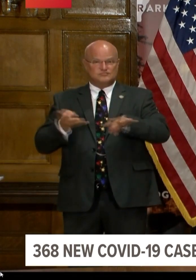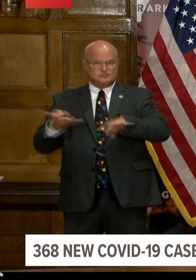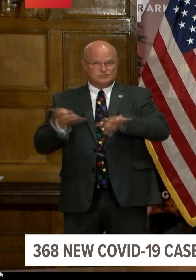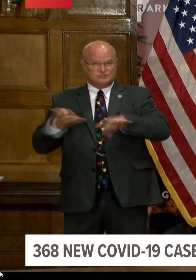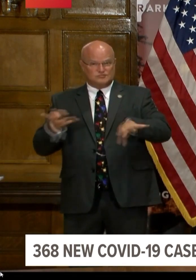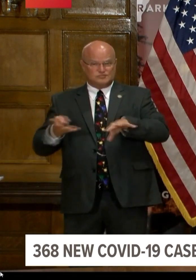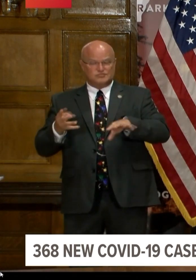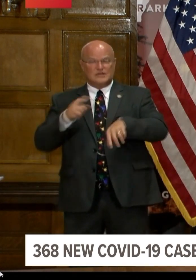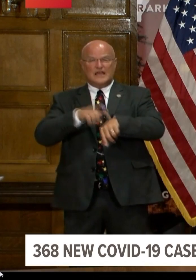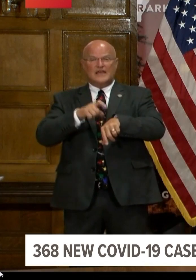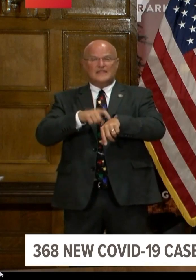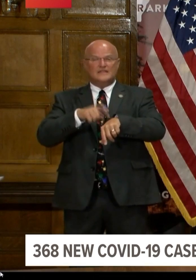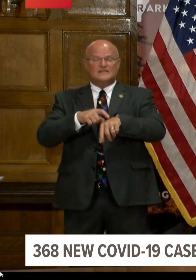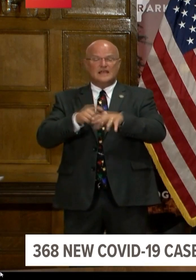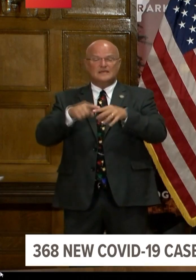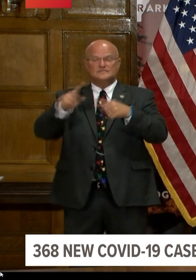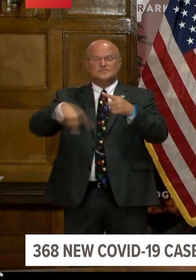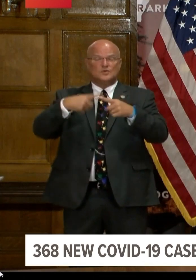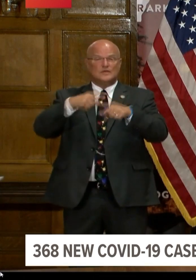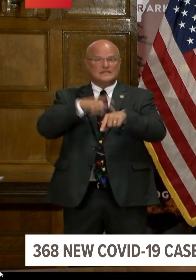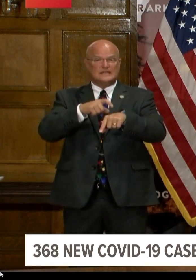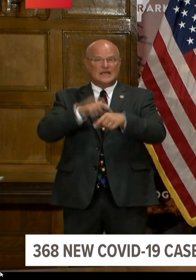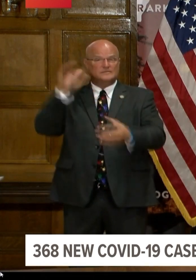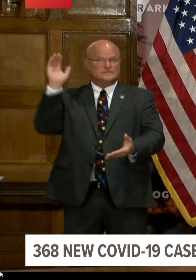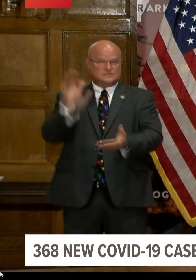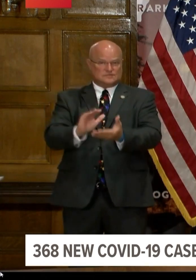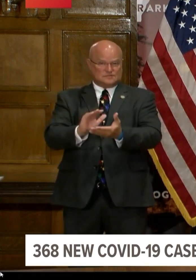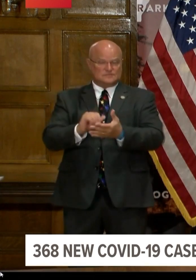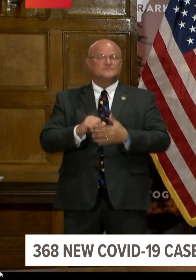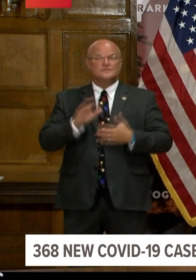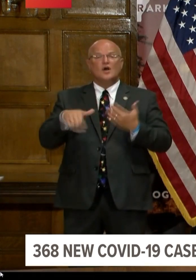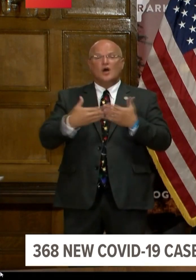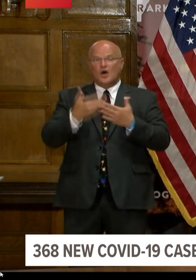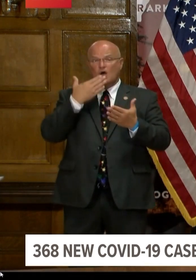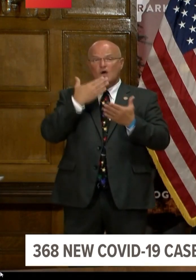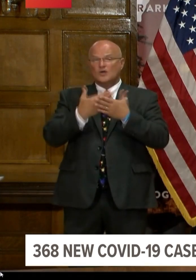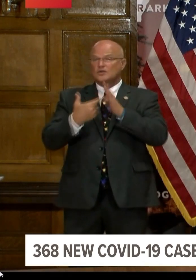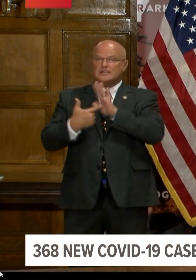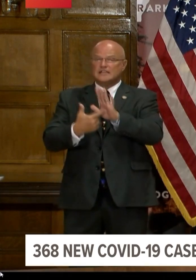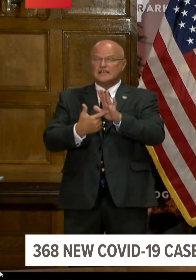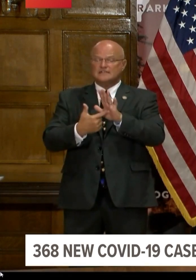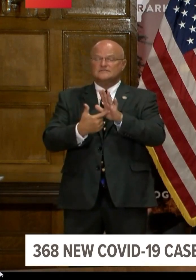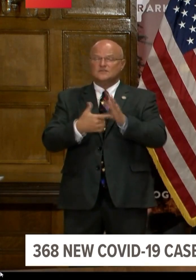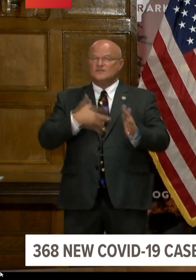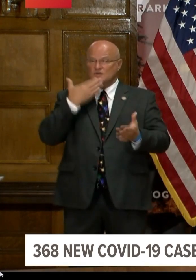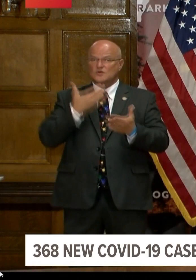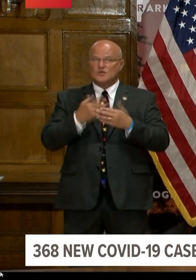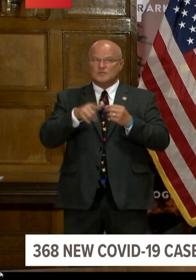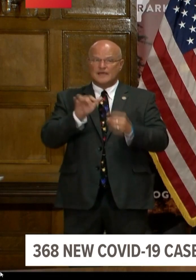reducing their turnaround time. All of those are good indications, and so we're encouraged by that.